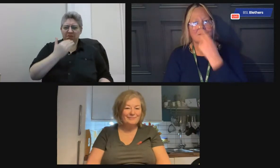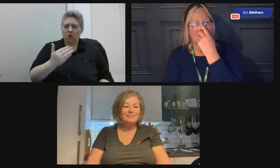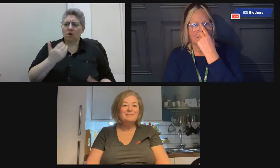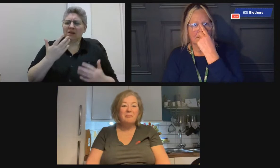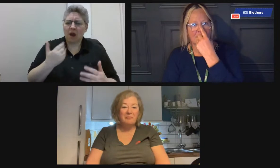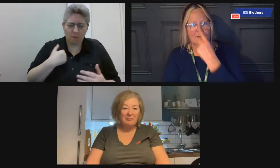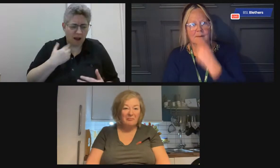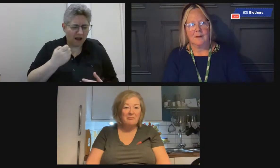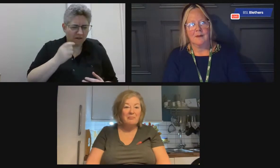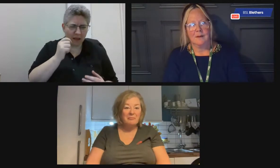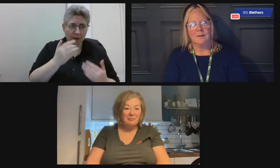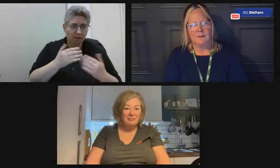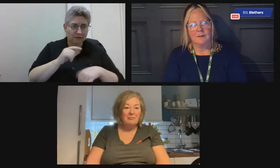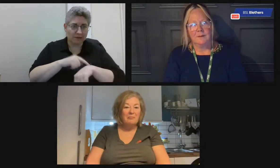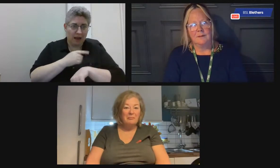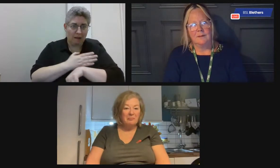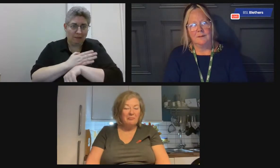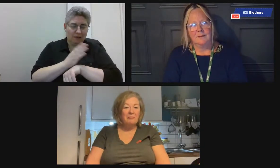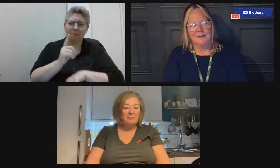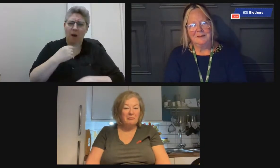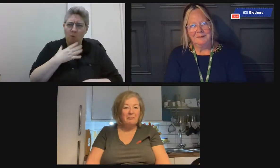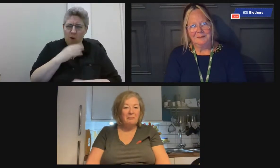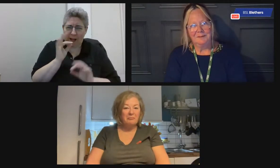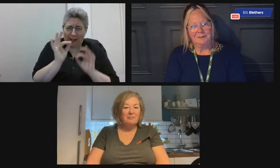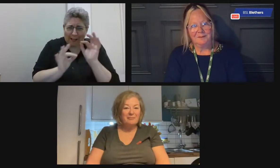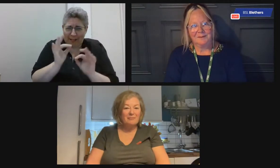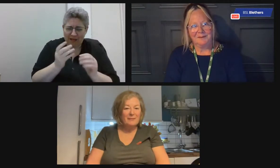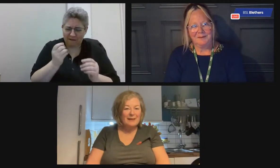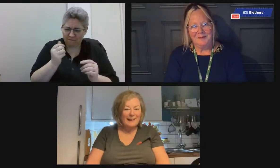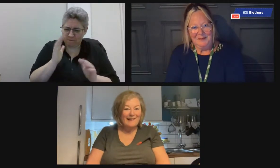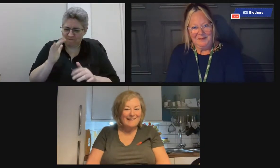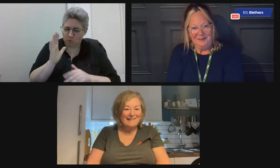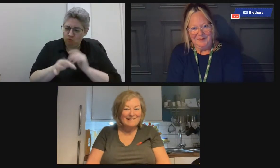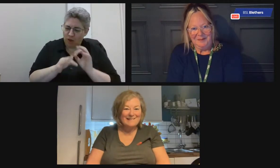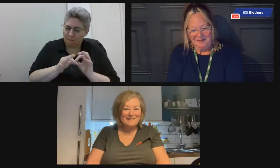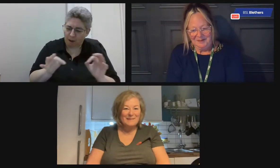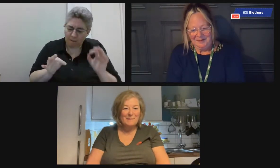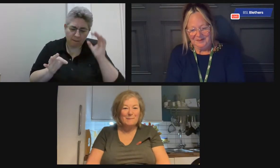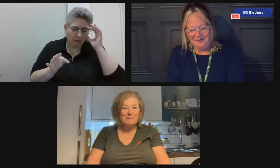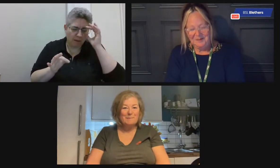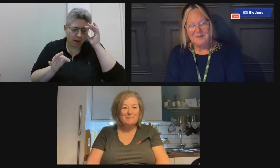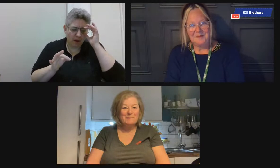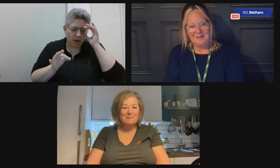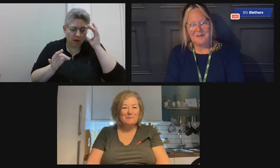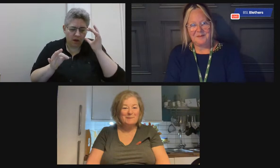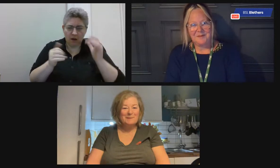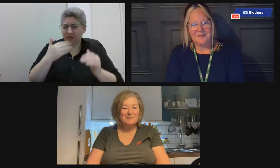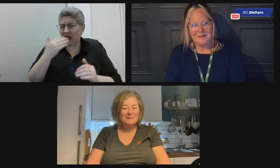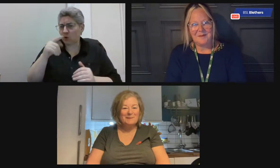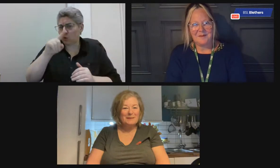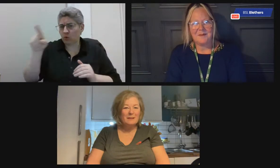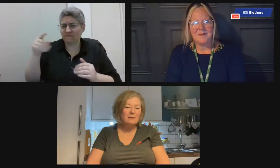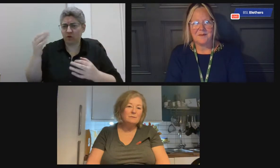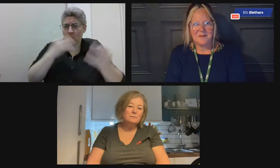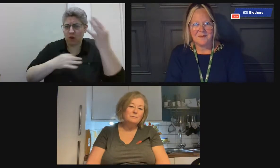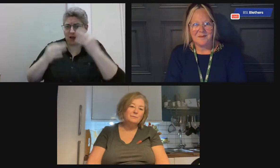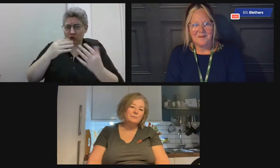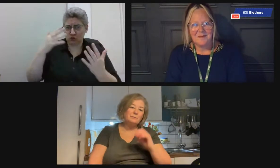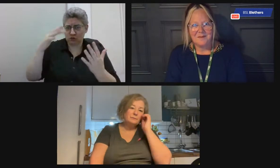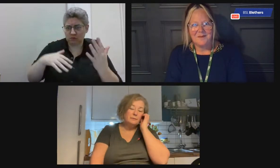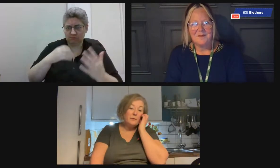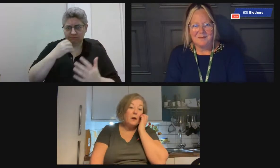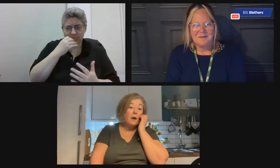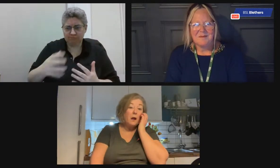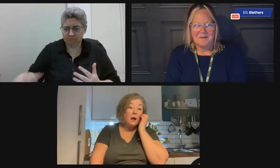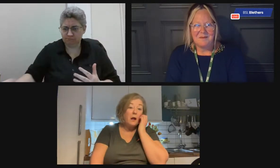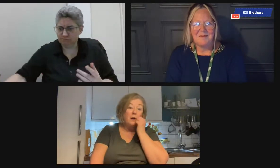work collaboratively. We work very well together. Would you believe time is marching on, but I've got a few questions of my